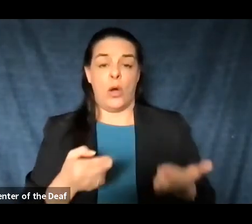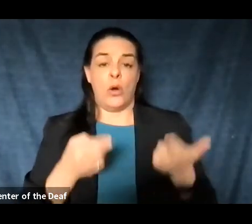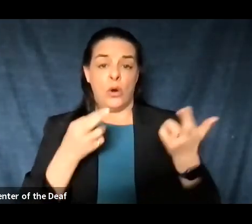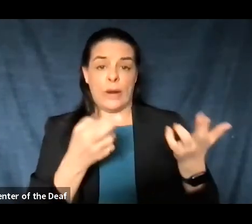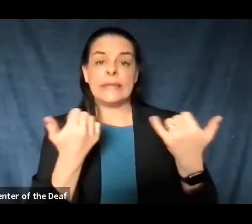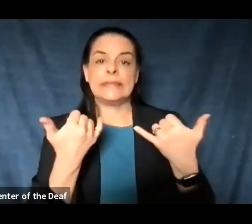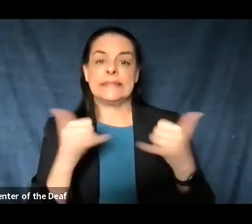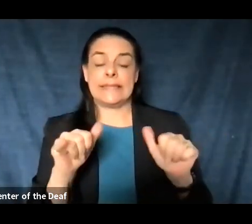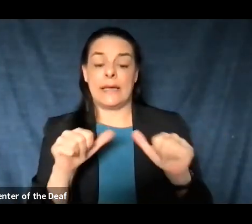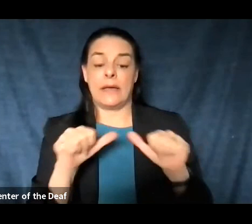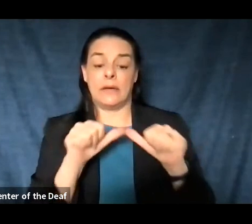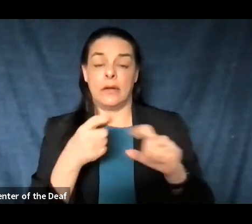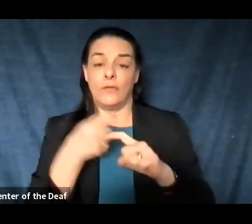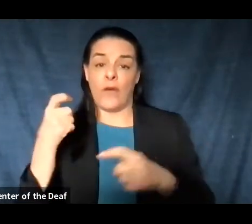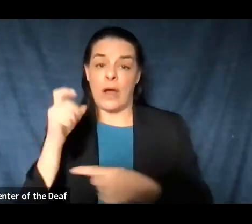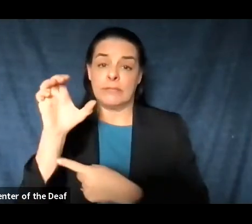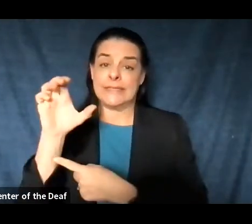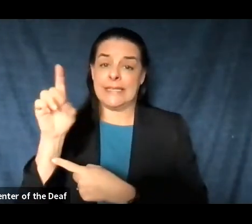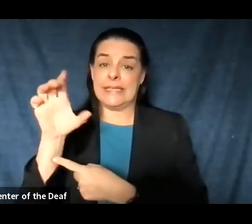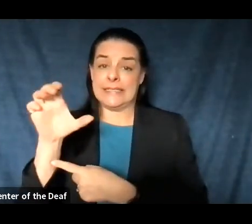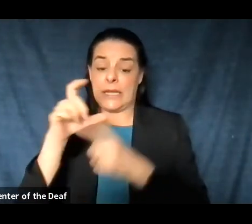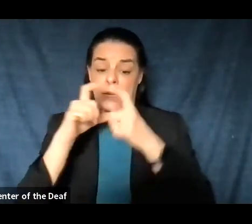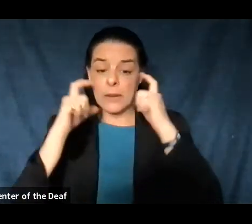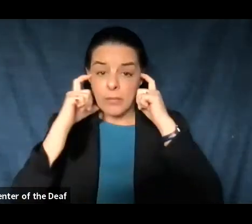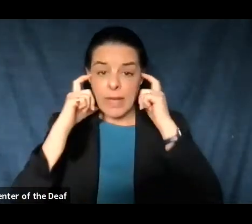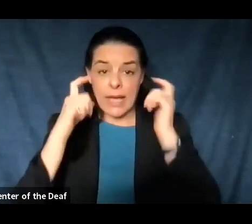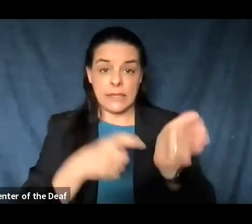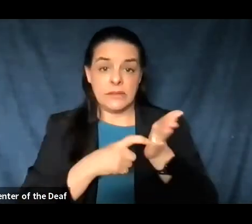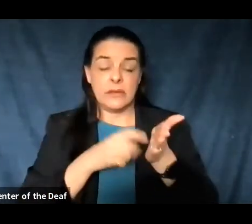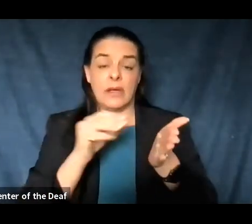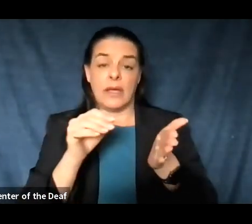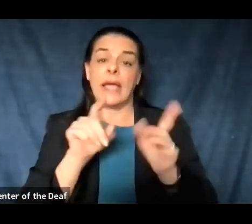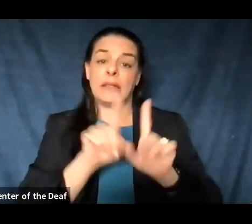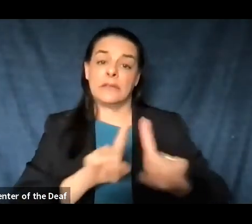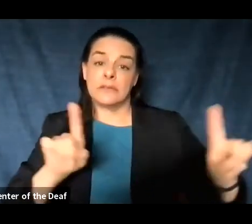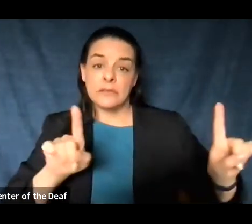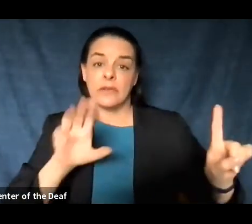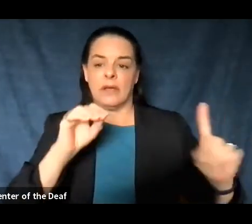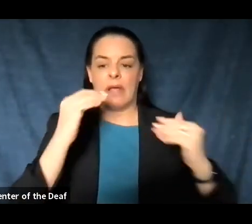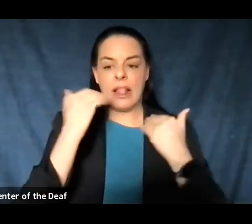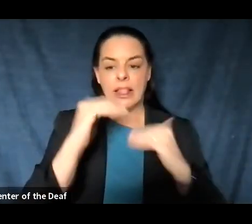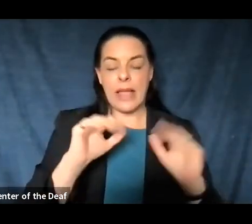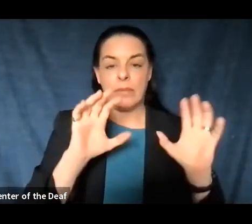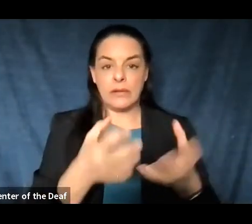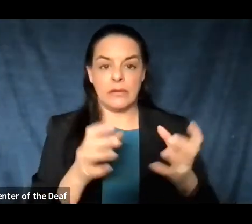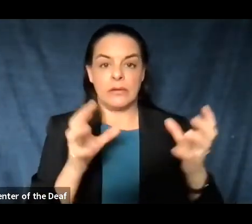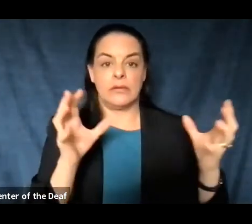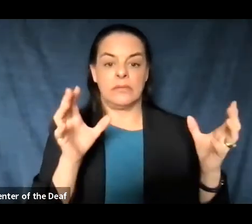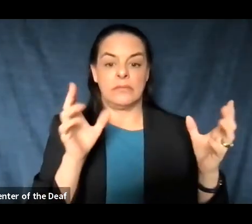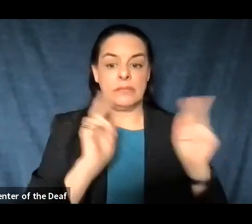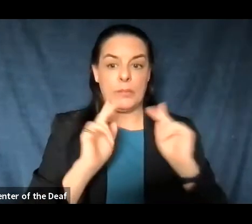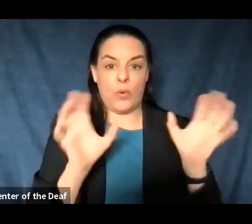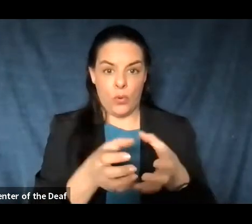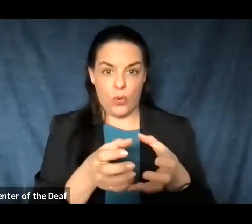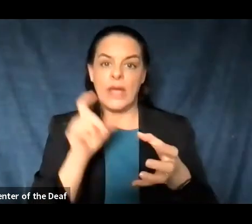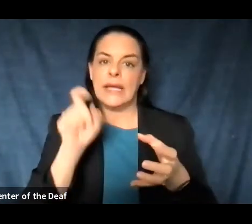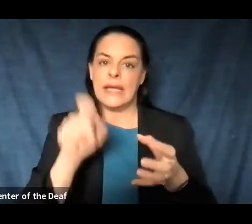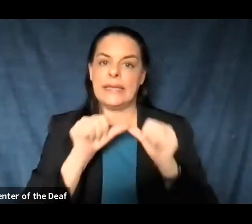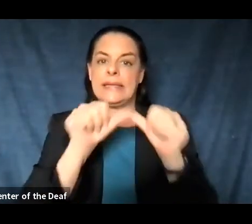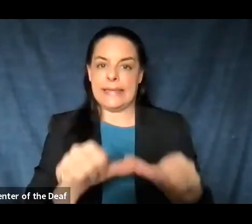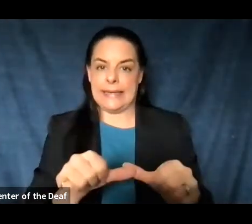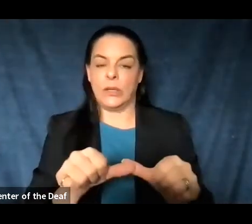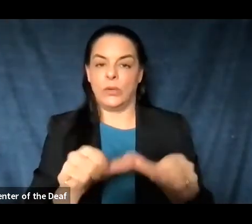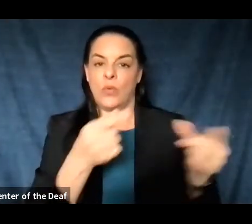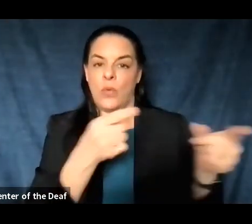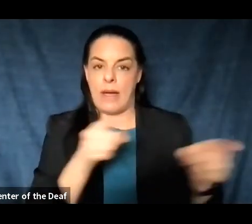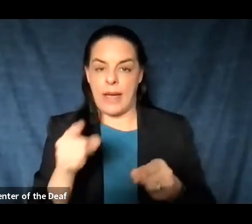continue from the CDC that mask mandates and social distancing and limiting gatherings need to continue to be in place. So